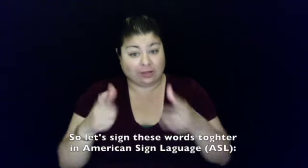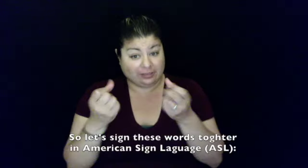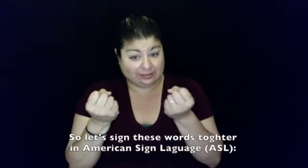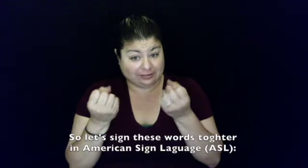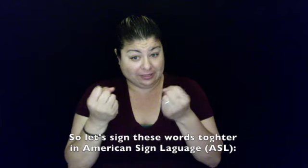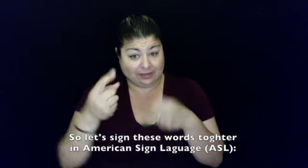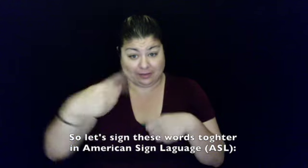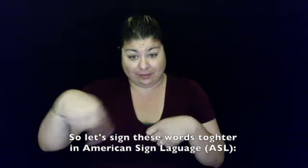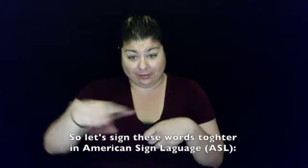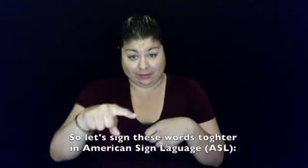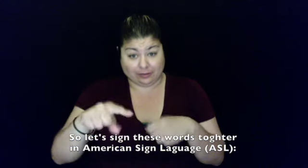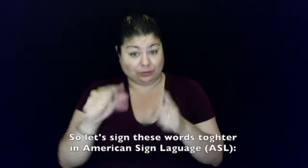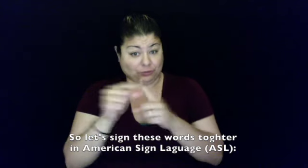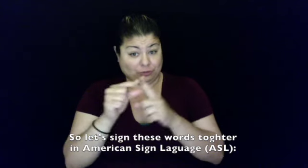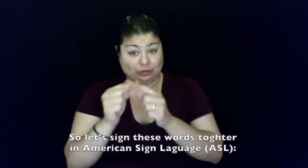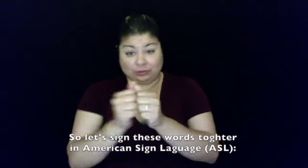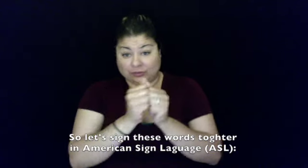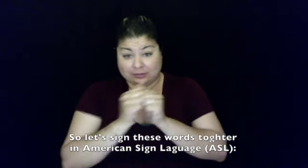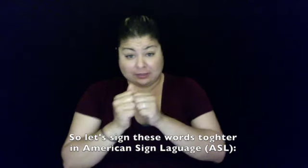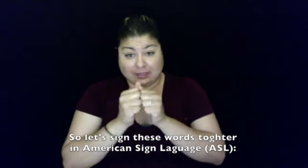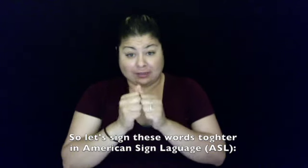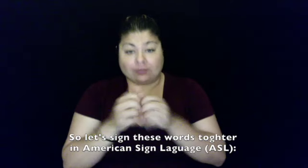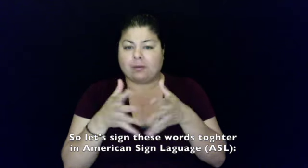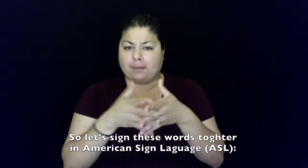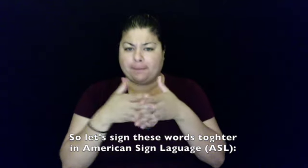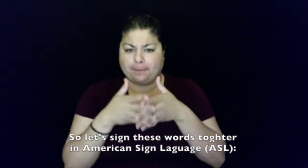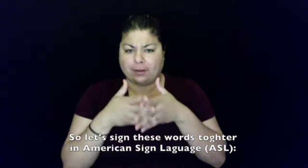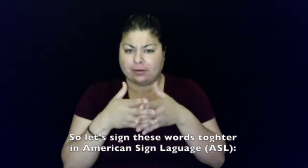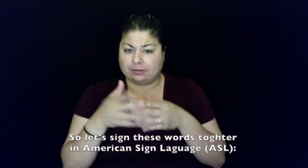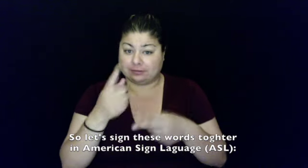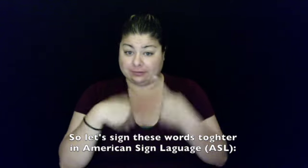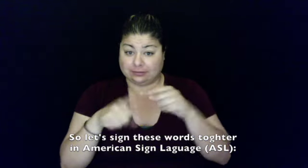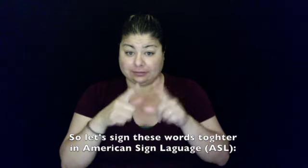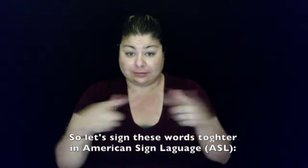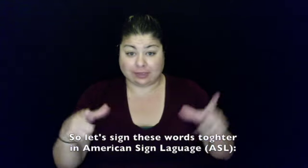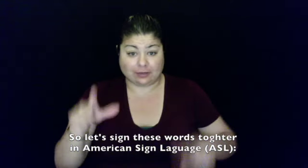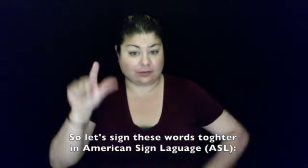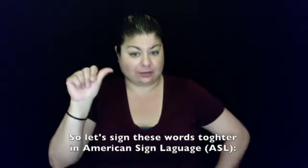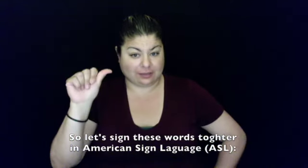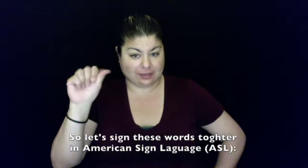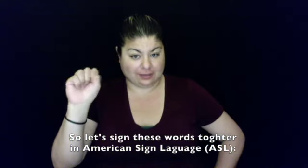So let's sign these words together in American Sign Language, ASL.